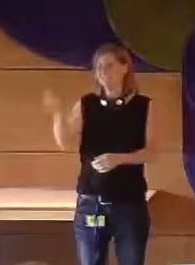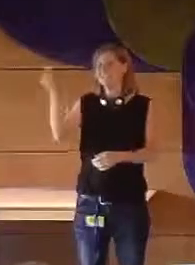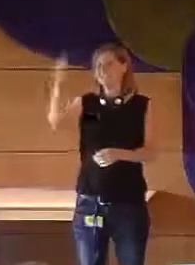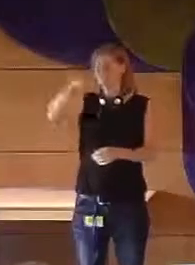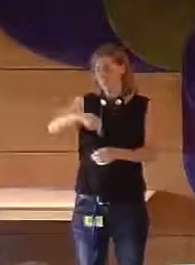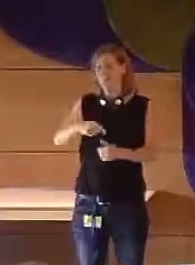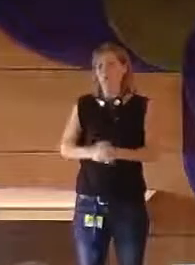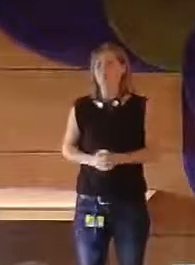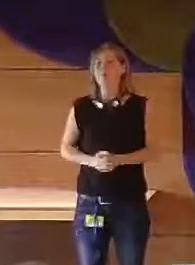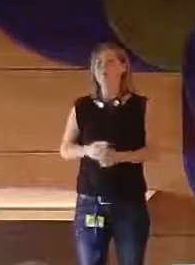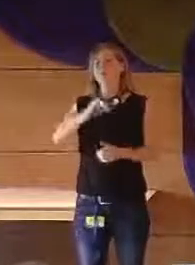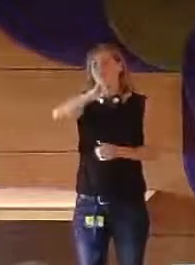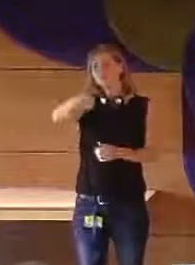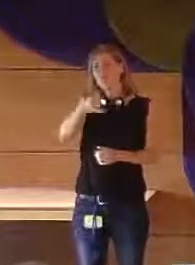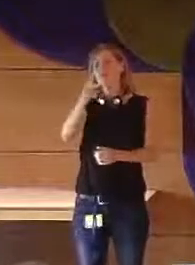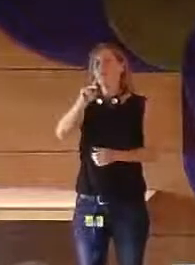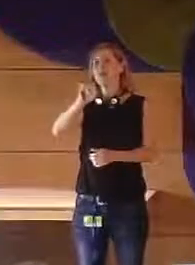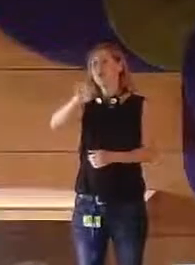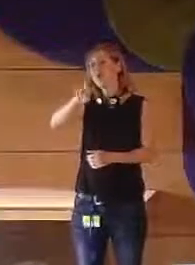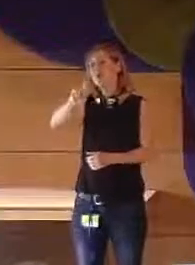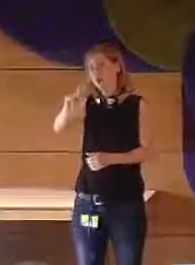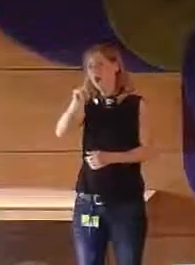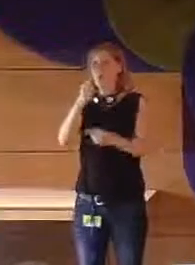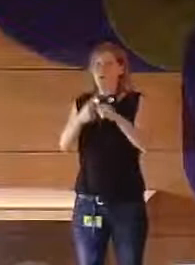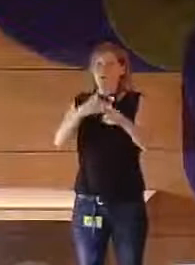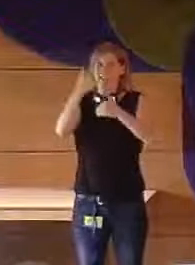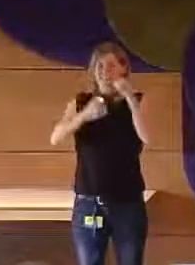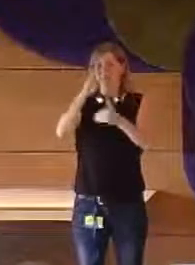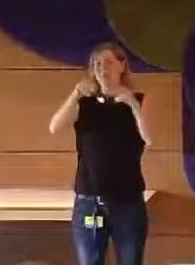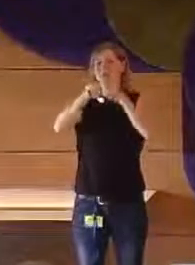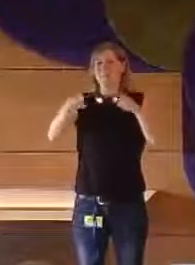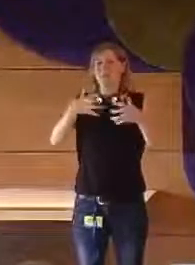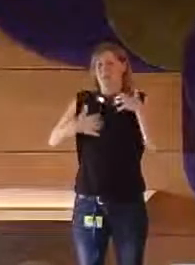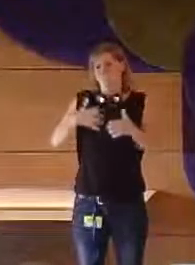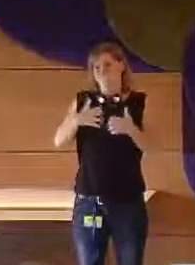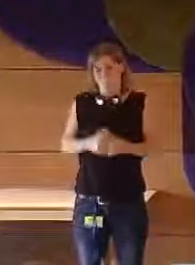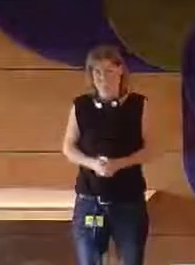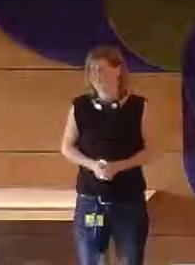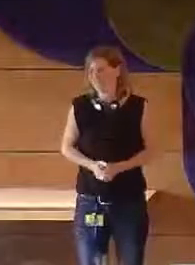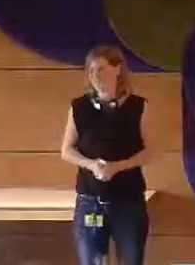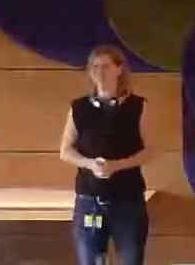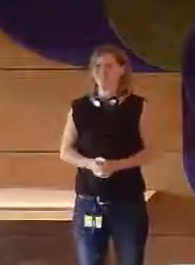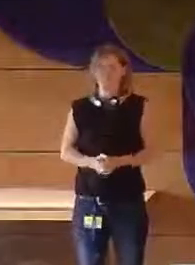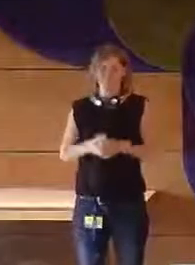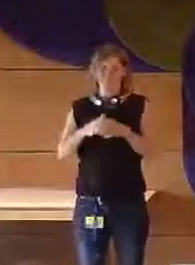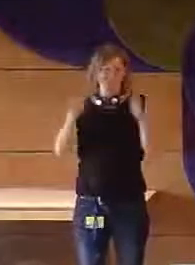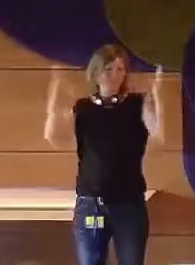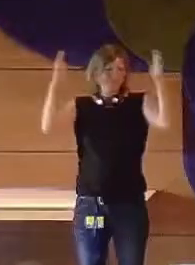speaker is Dr. Jeremy Kirk, and he's going to talk about hormones. Thank